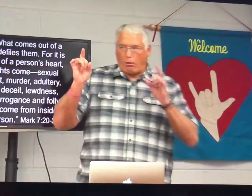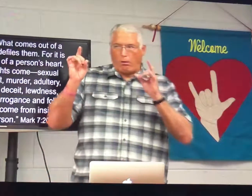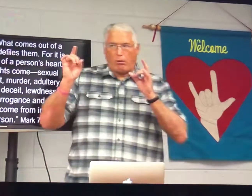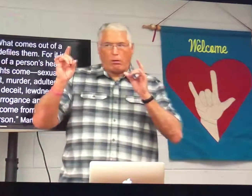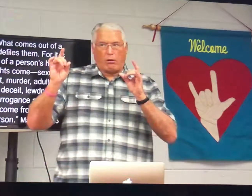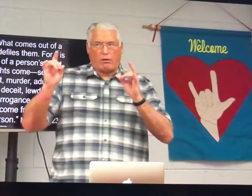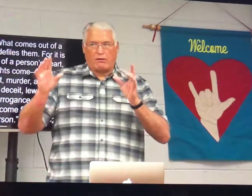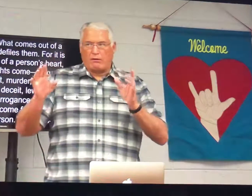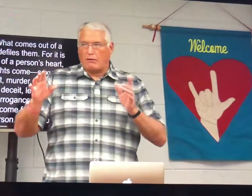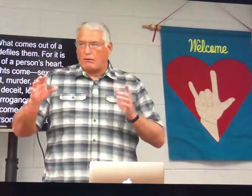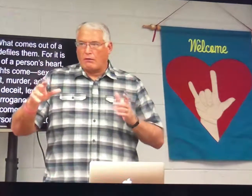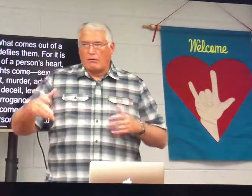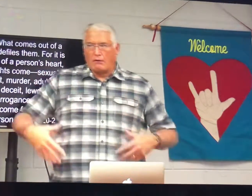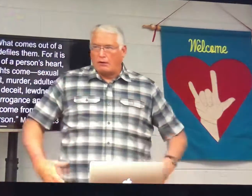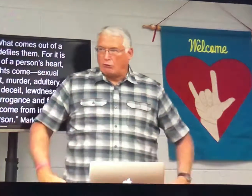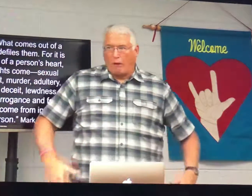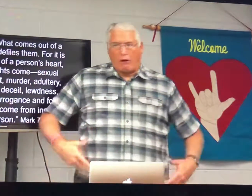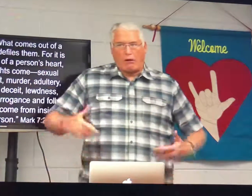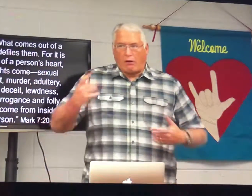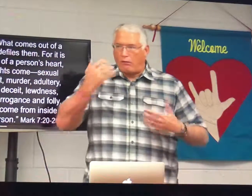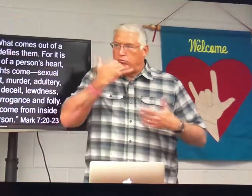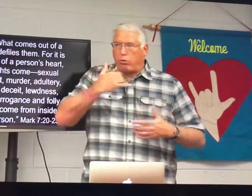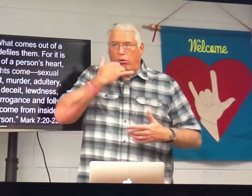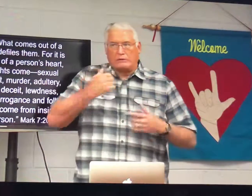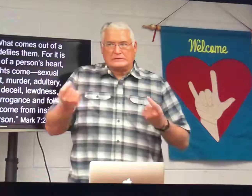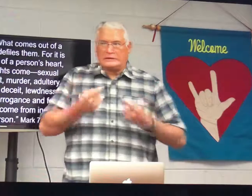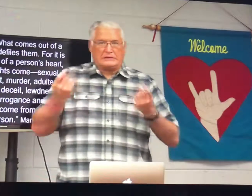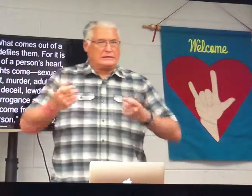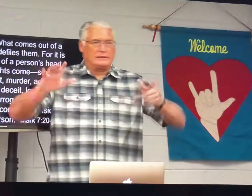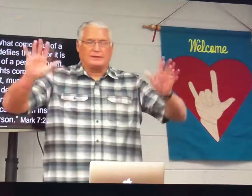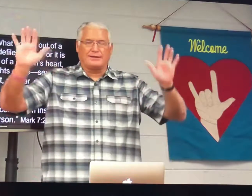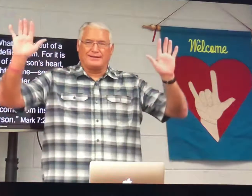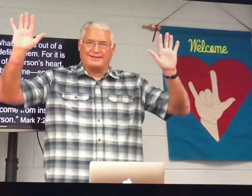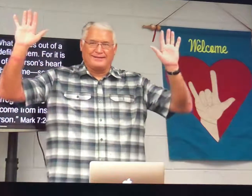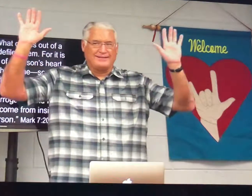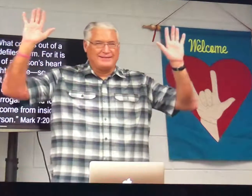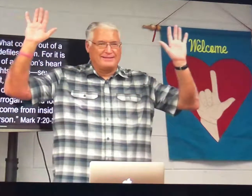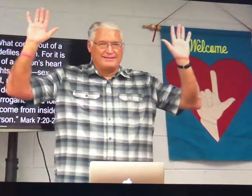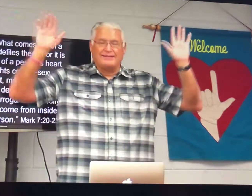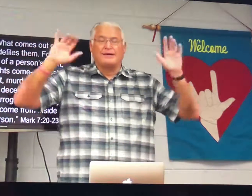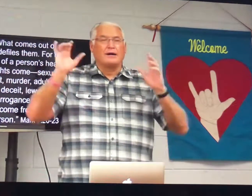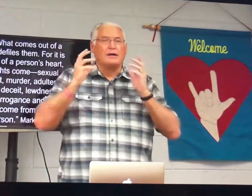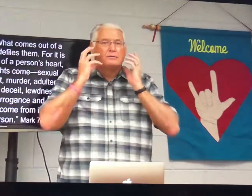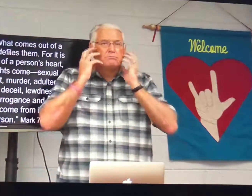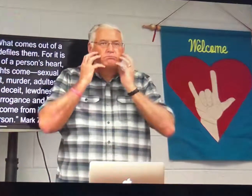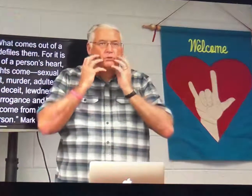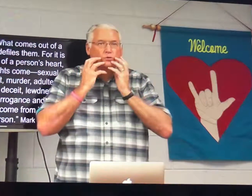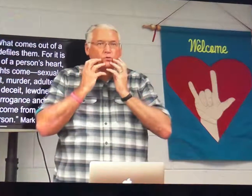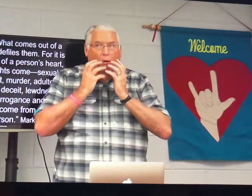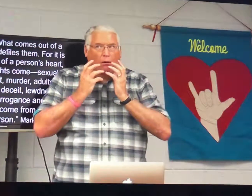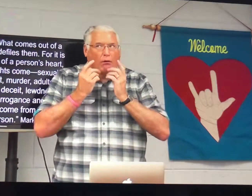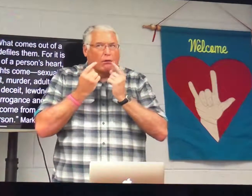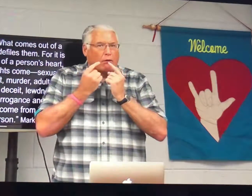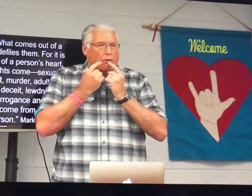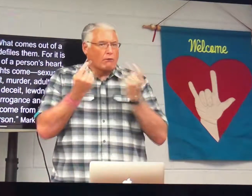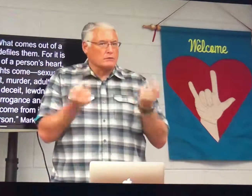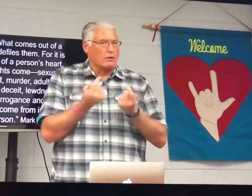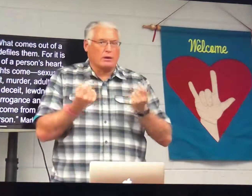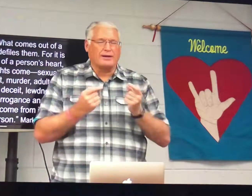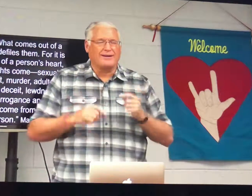with Mancini at second base, Valencia at first. And Ryan Yarbrough comes in from